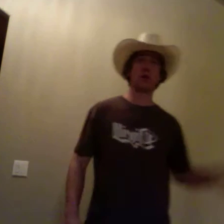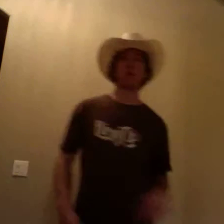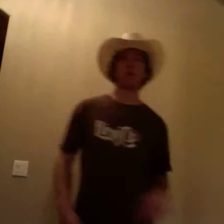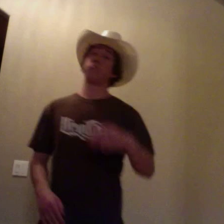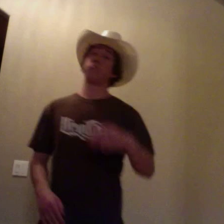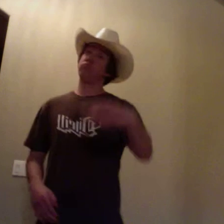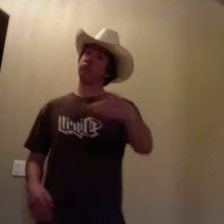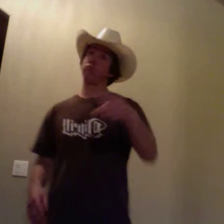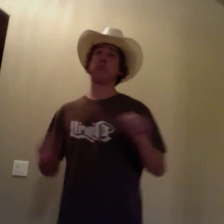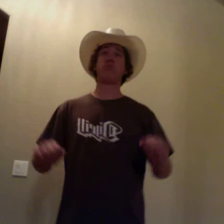time.